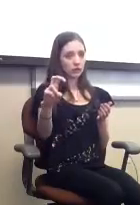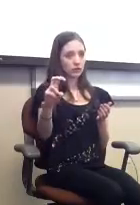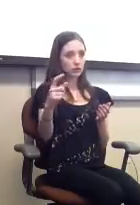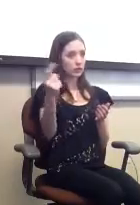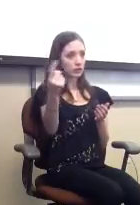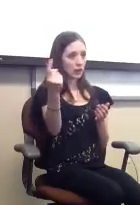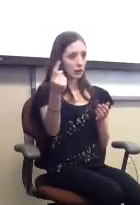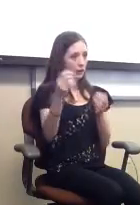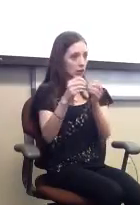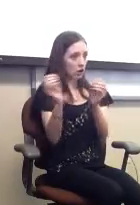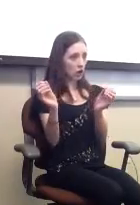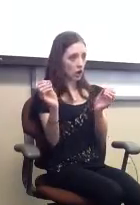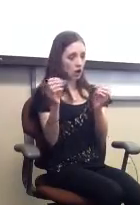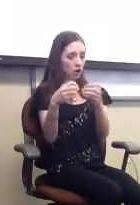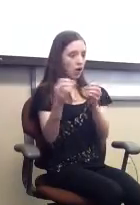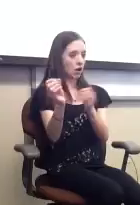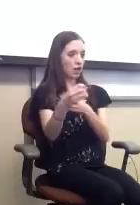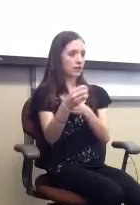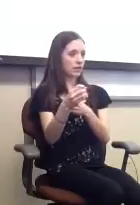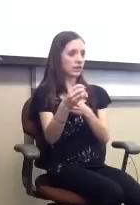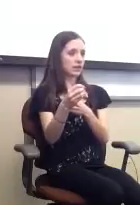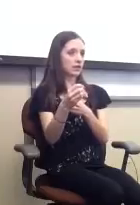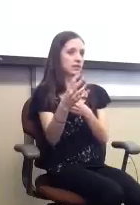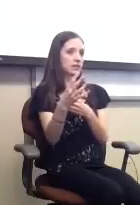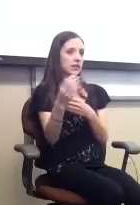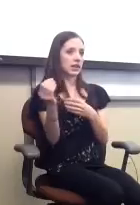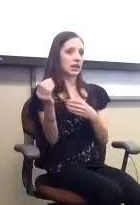know, we suspected somebody was defrauding us.